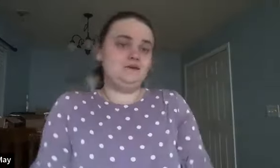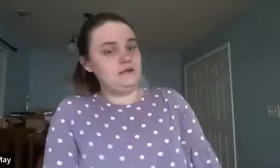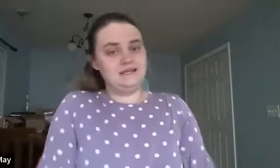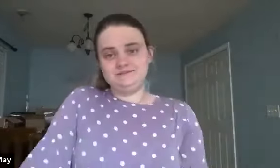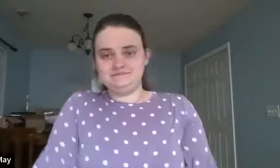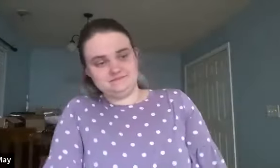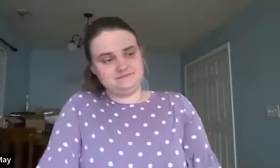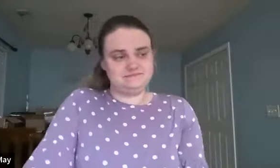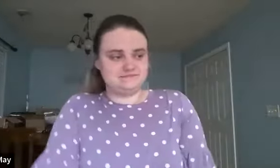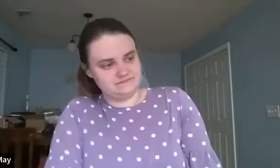penguin.